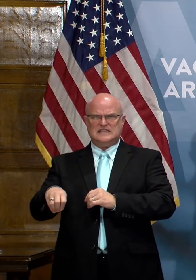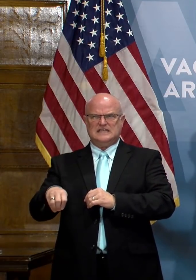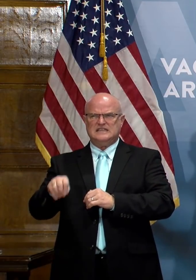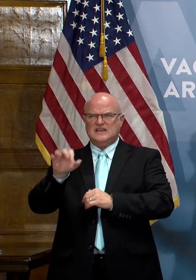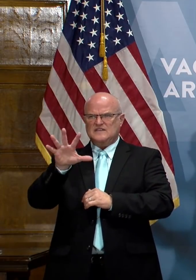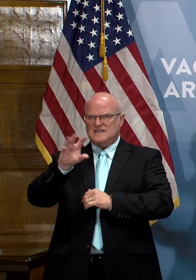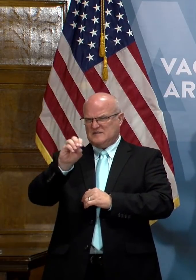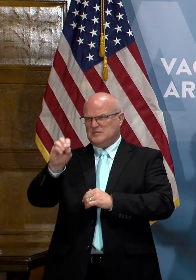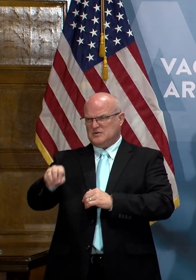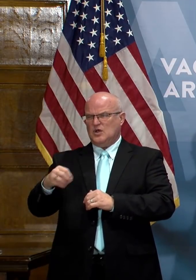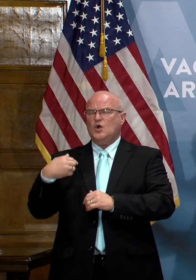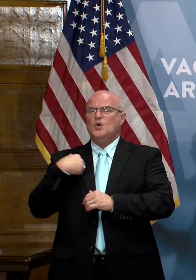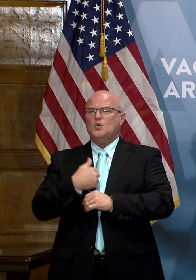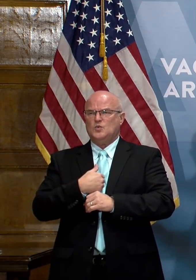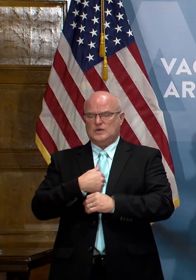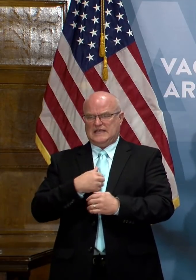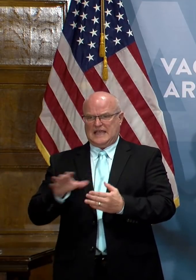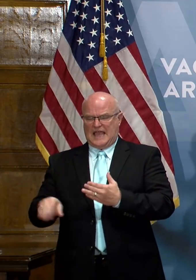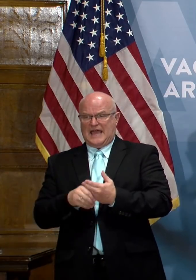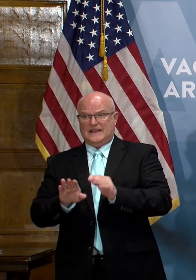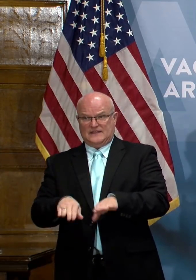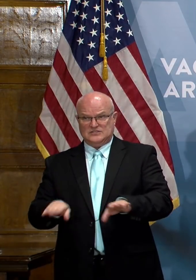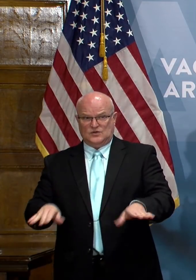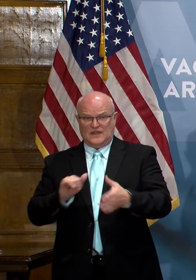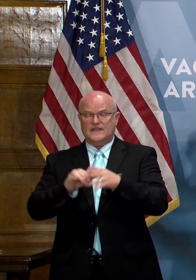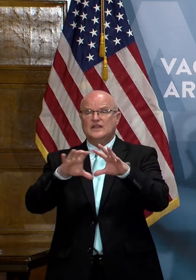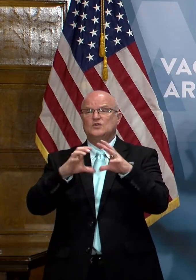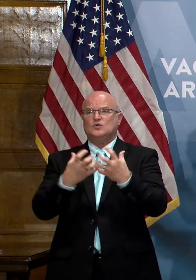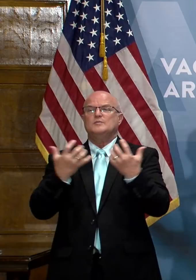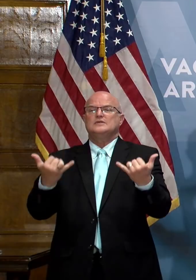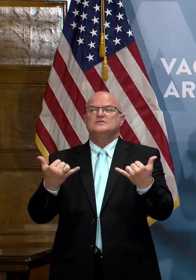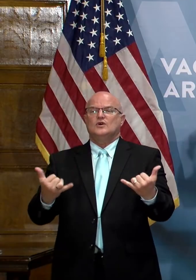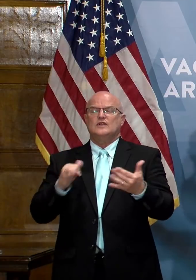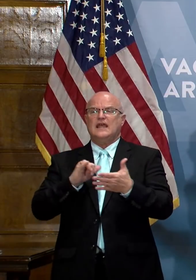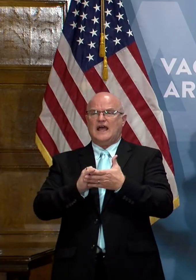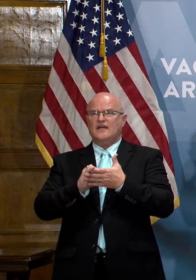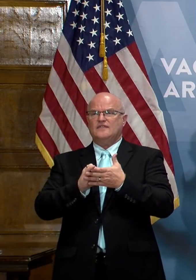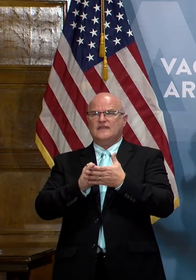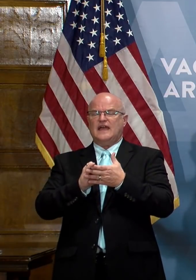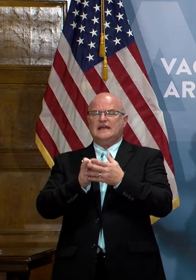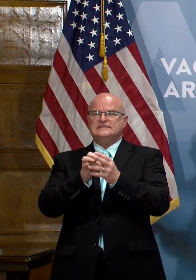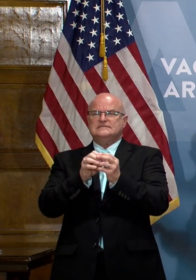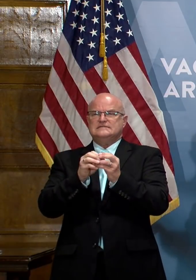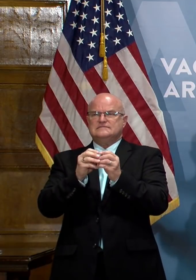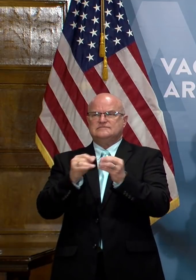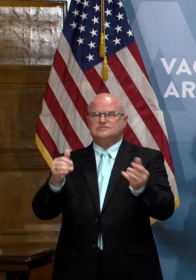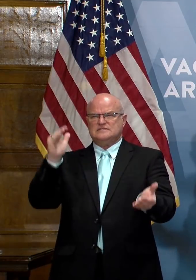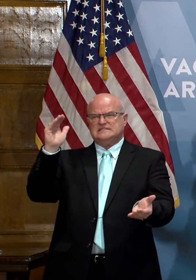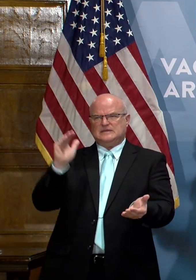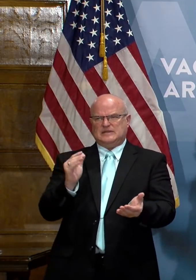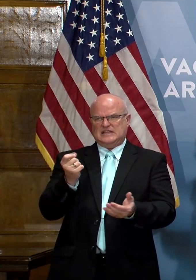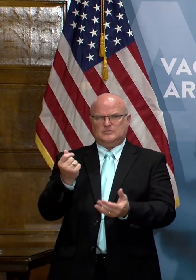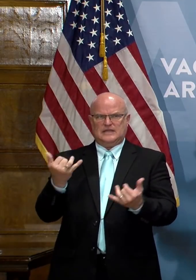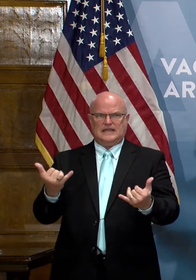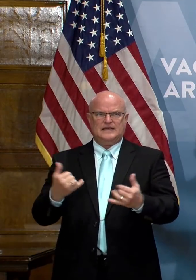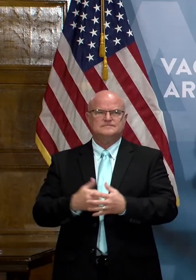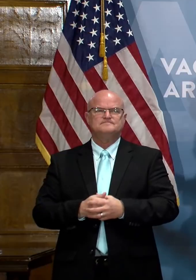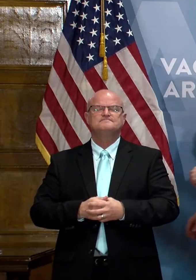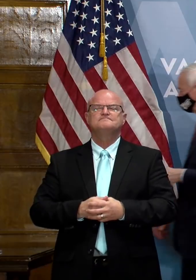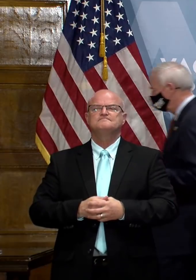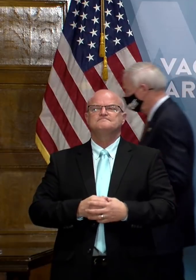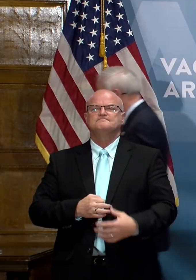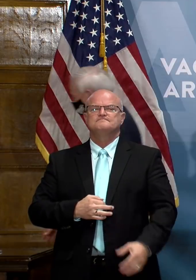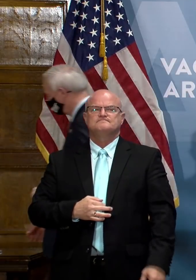at 50%. We added the children to that group, so that diluted it, and it's come down because of that.